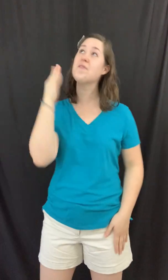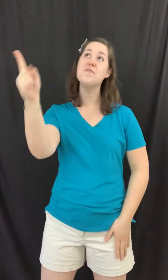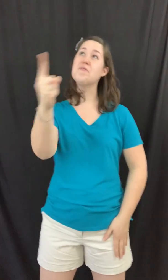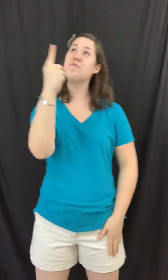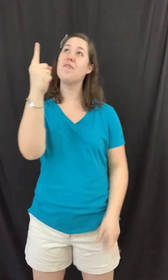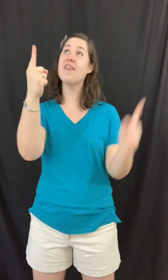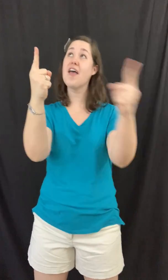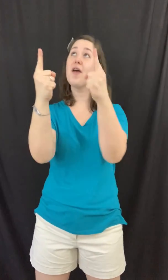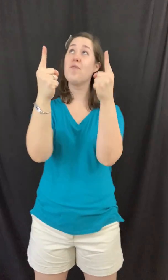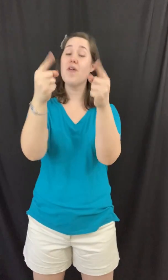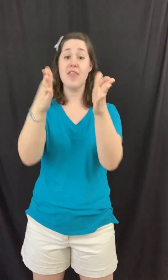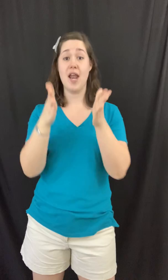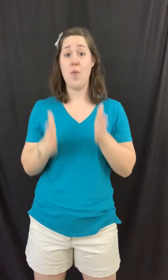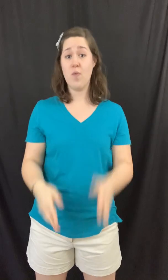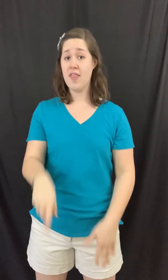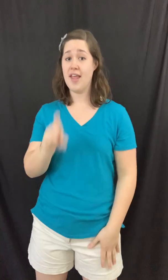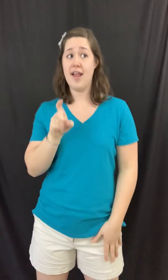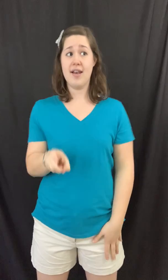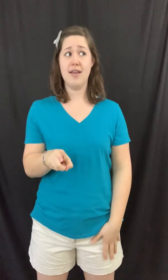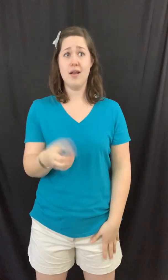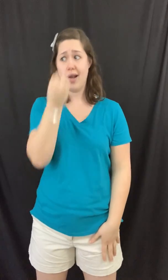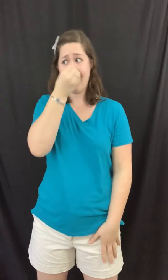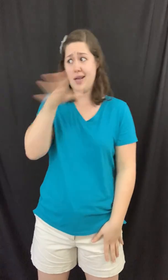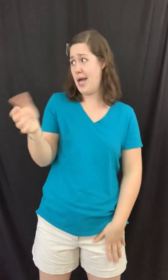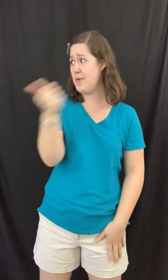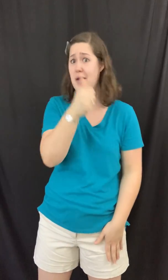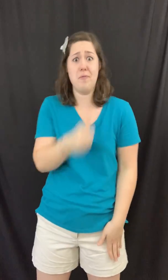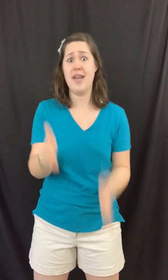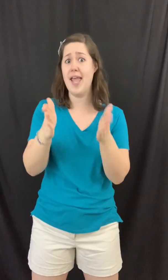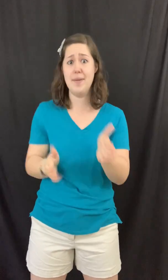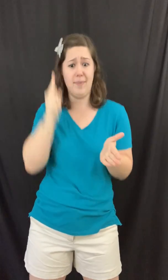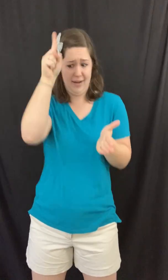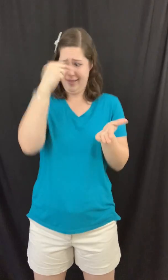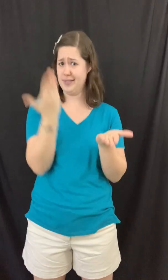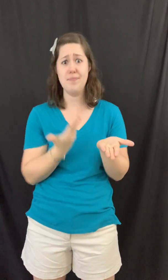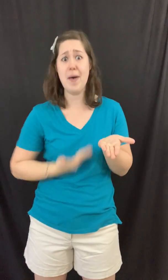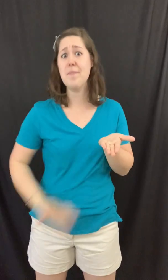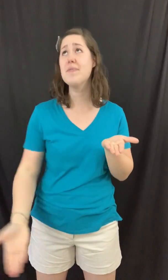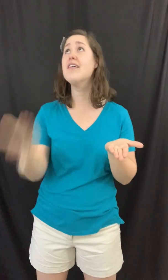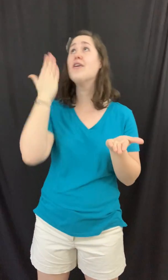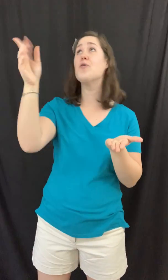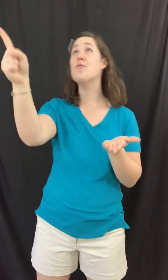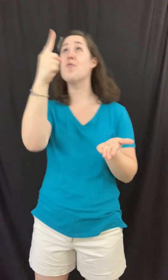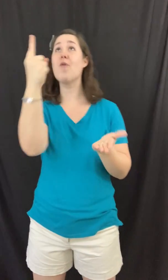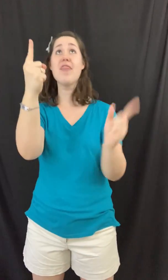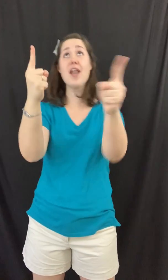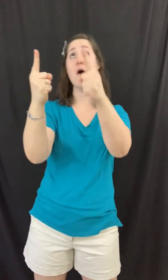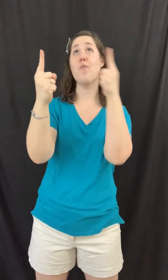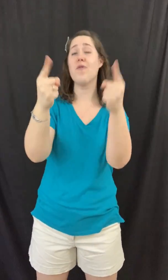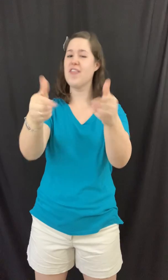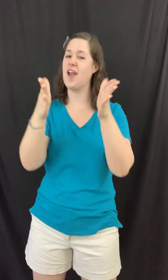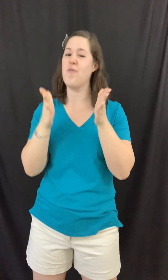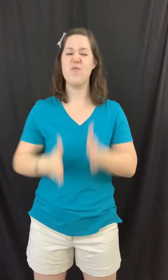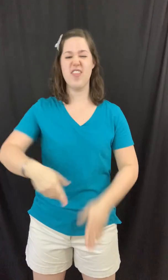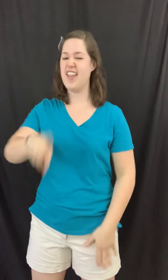You're the one that I want, that I want, that I need I don't care what anybody thinks about me You're the one that I want, that I want,